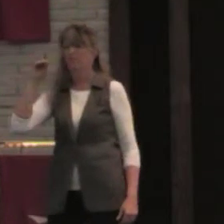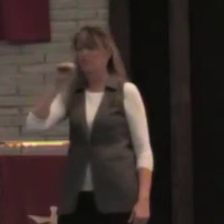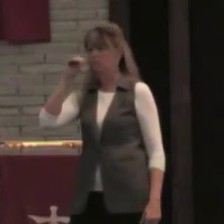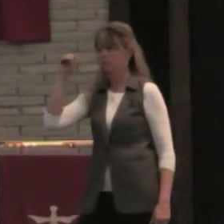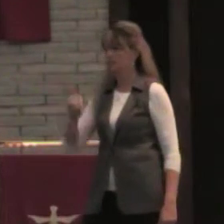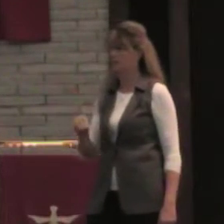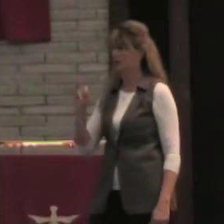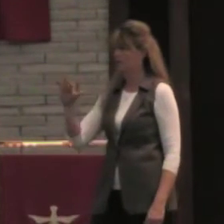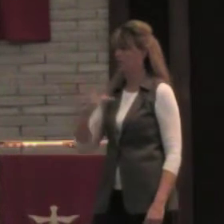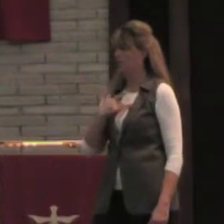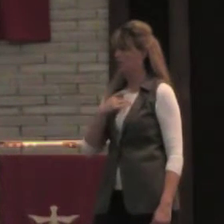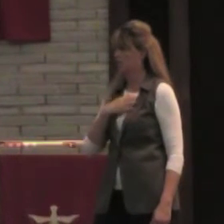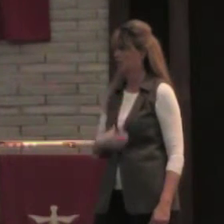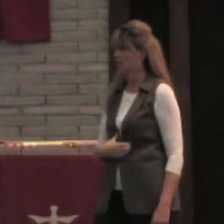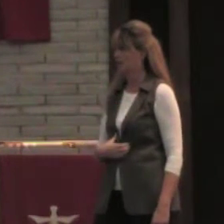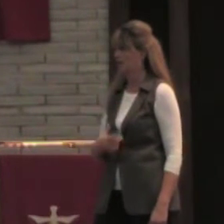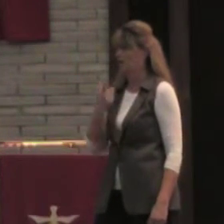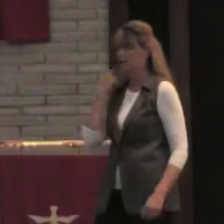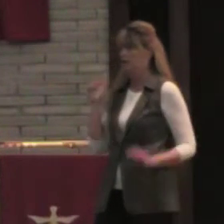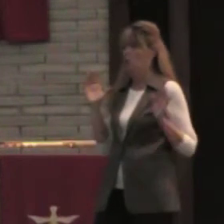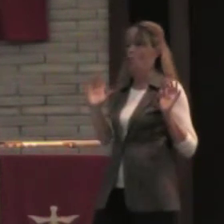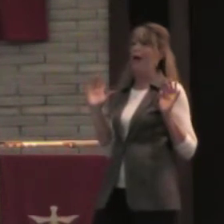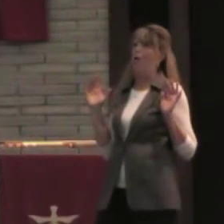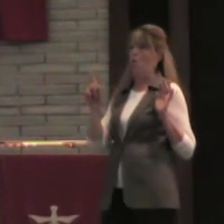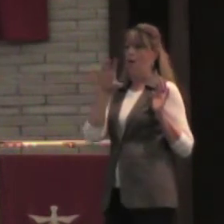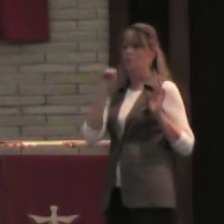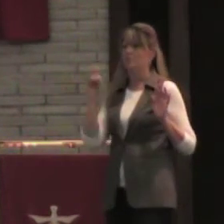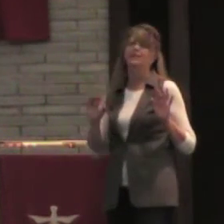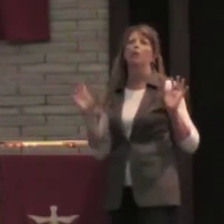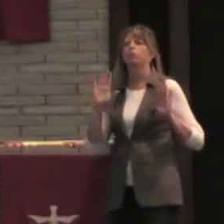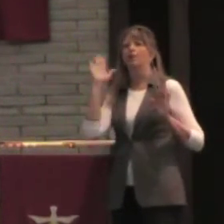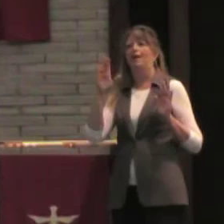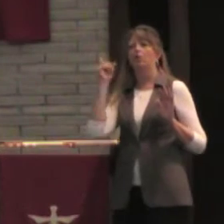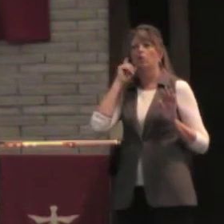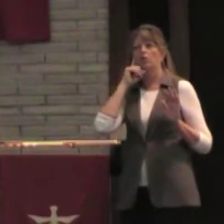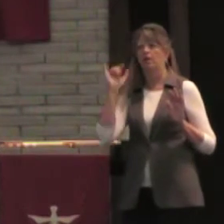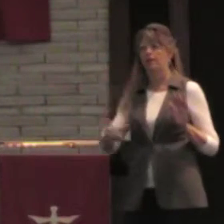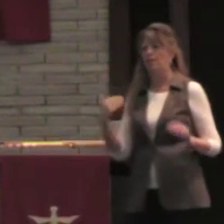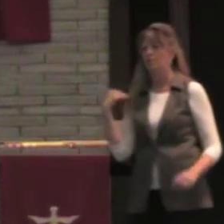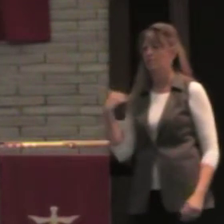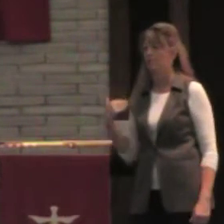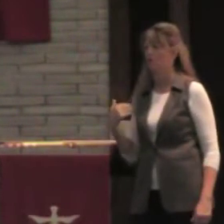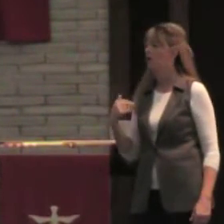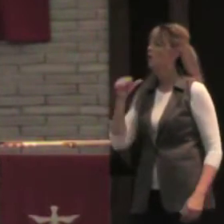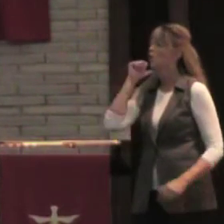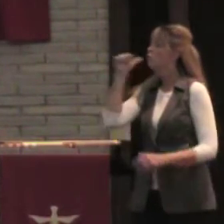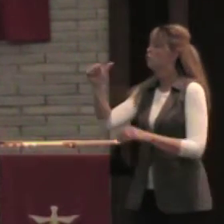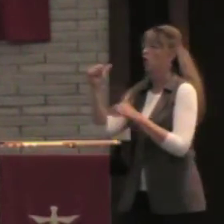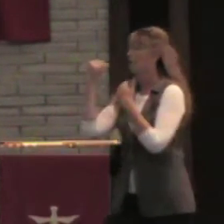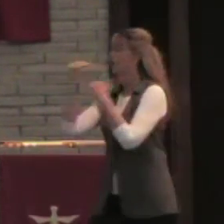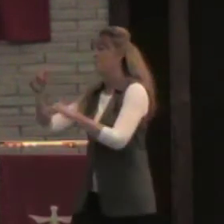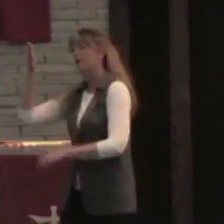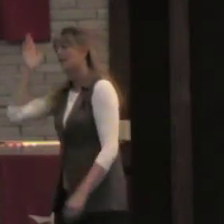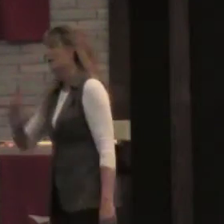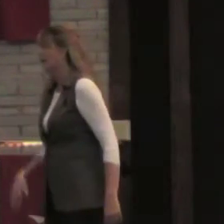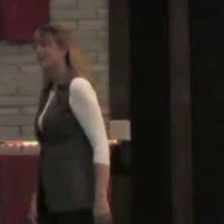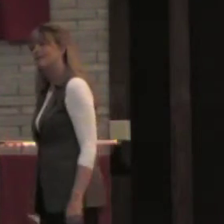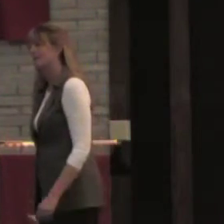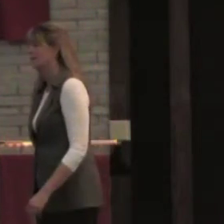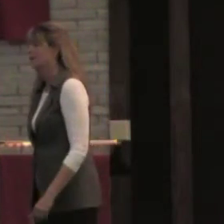You think you can only have like 50% of your heart's desires because you think, wow, 100%, I've never heard of that before. Don't limit God.